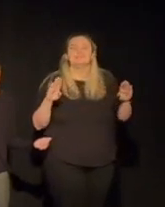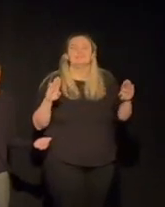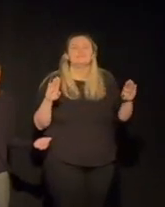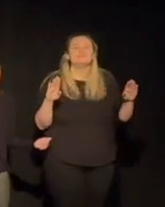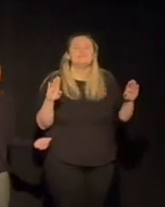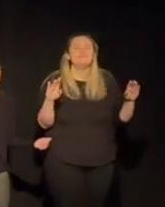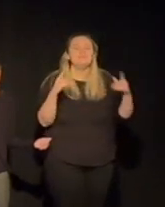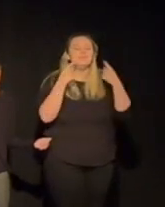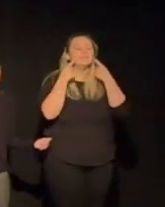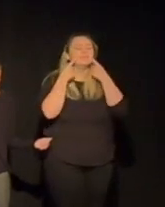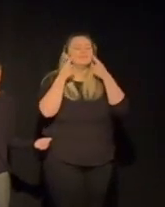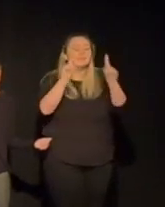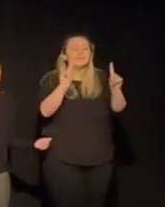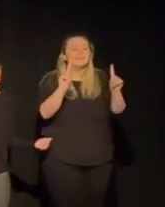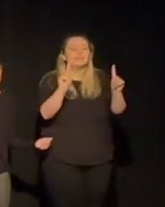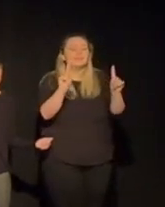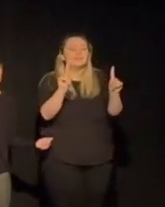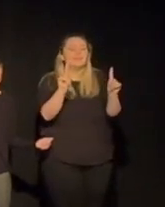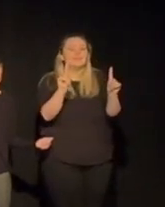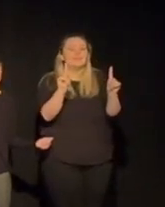At long last.